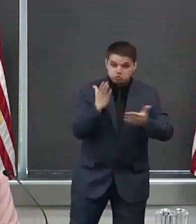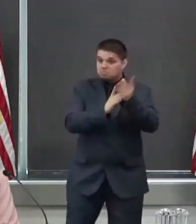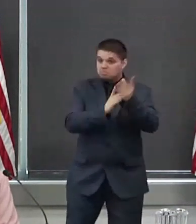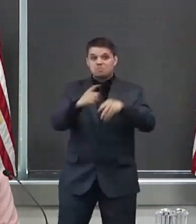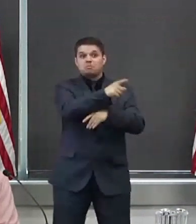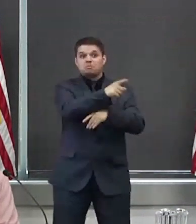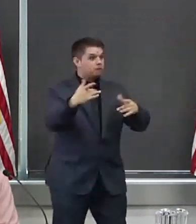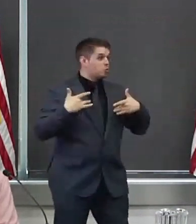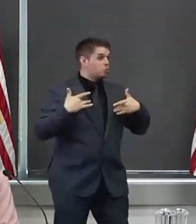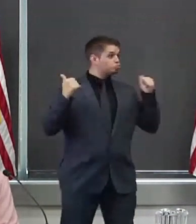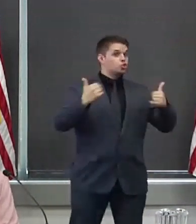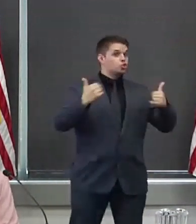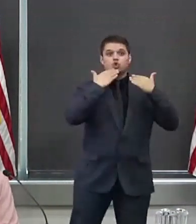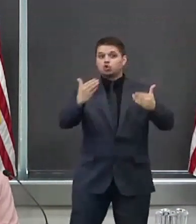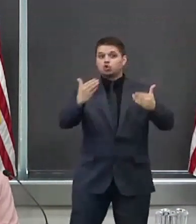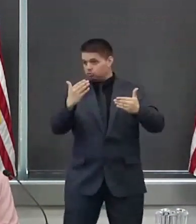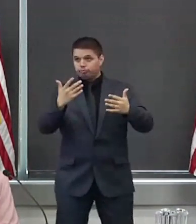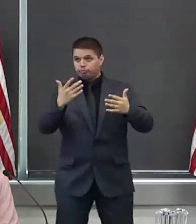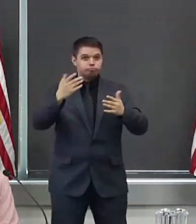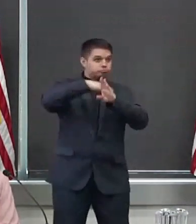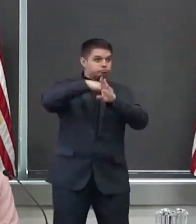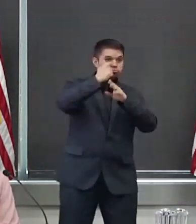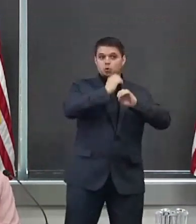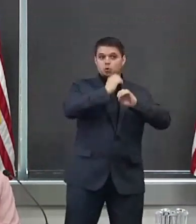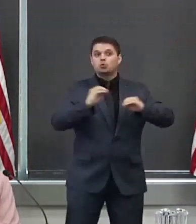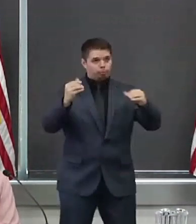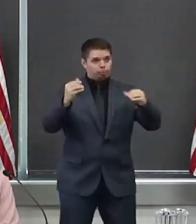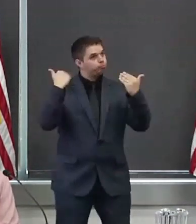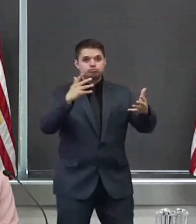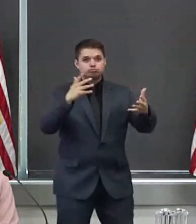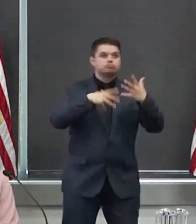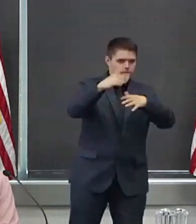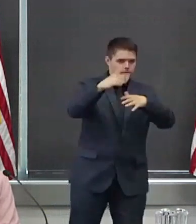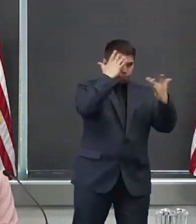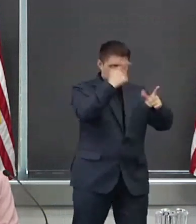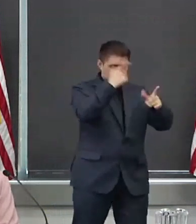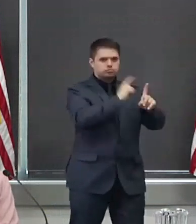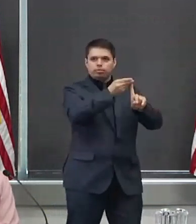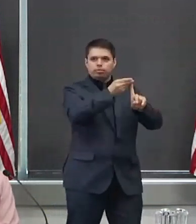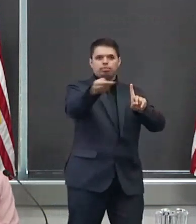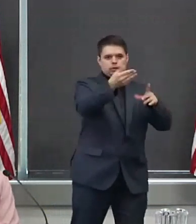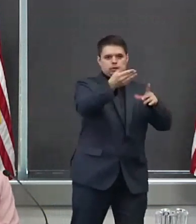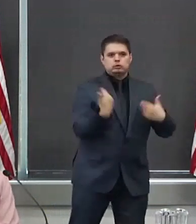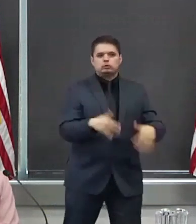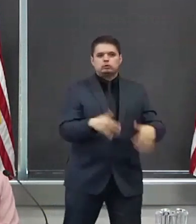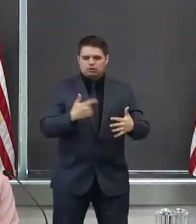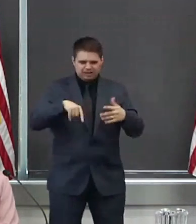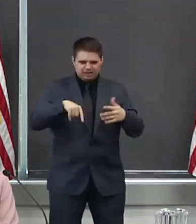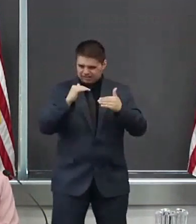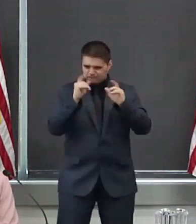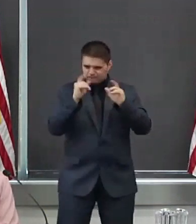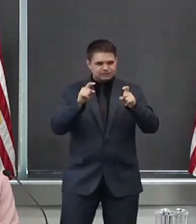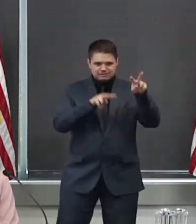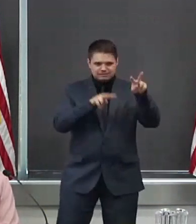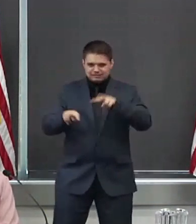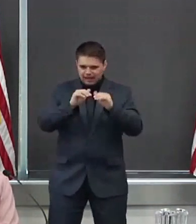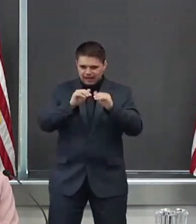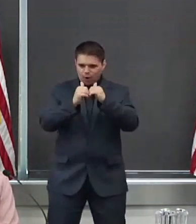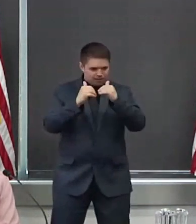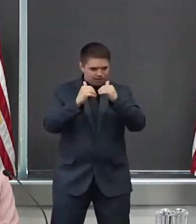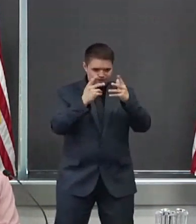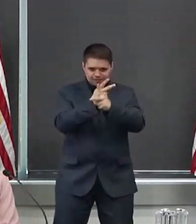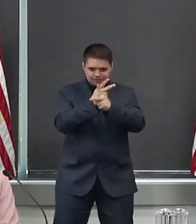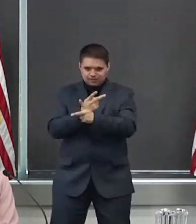off. We'll continue to monitor the spread of the disease, see if we can open up additional activities or if we need to pause for a